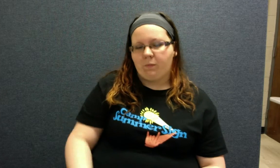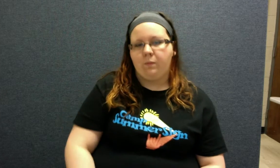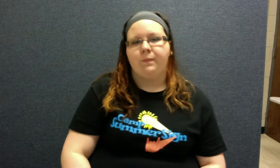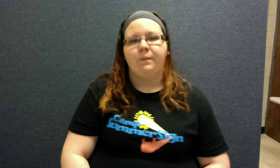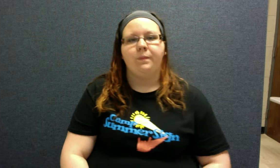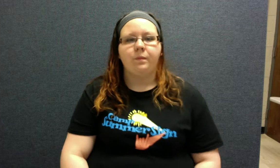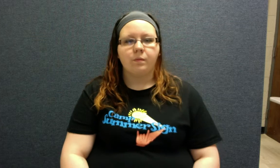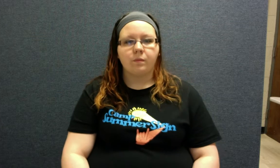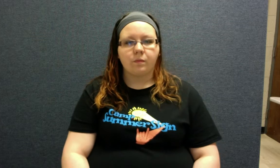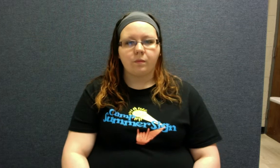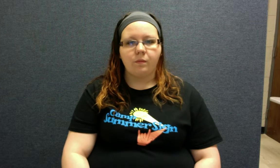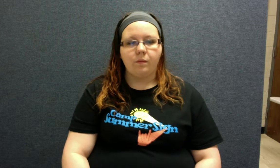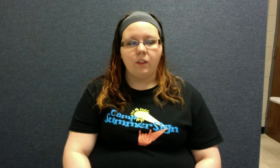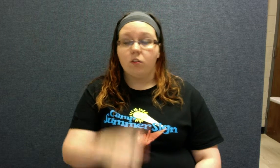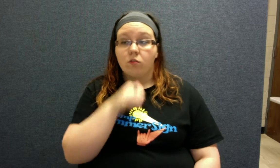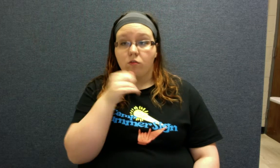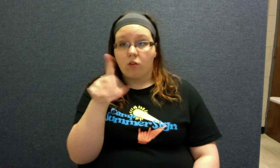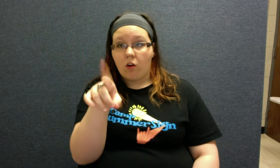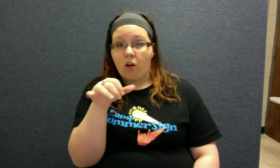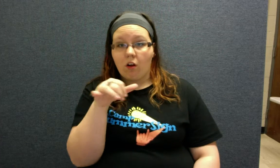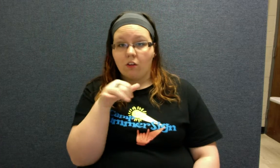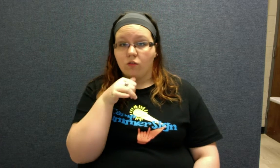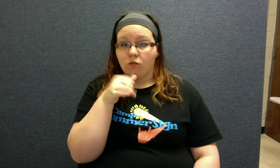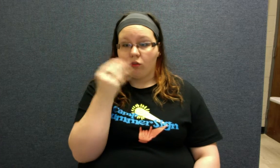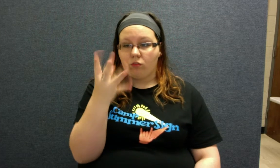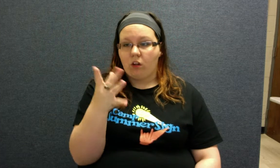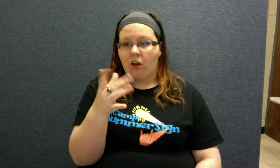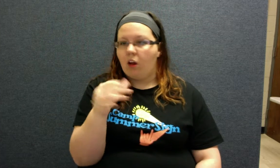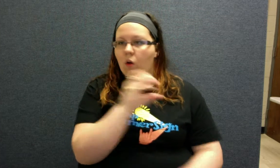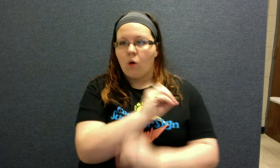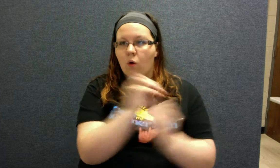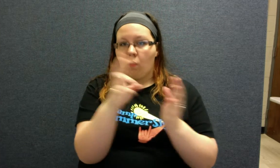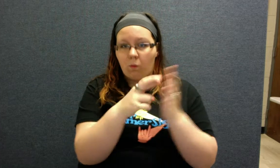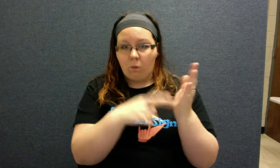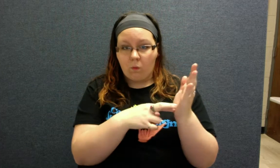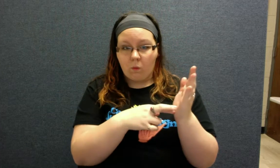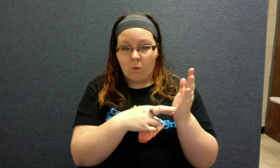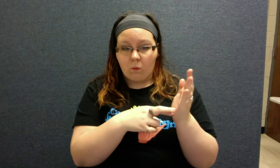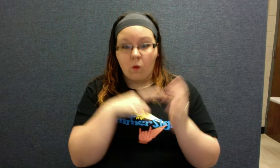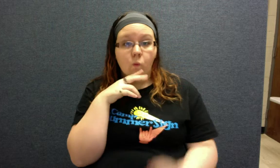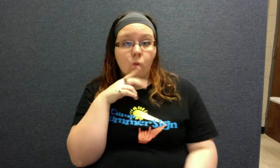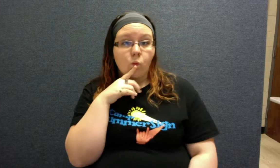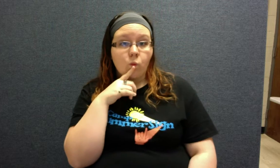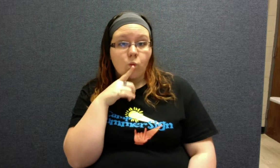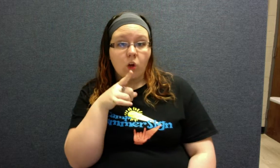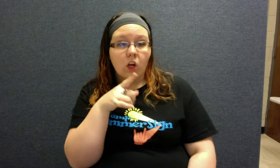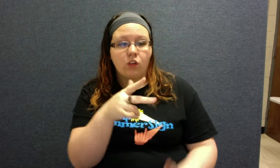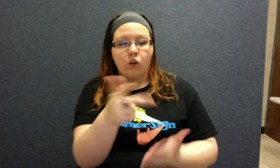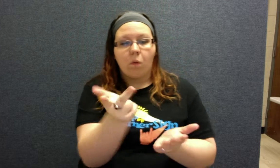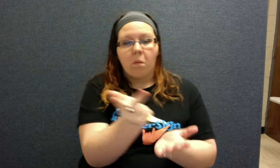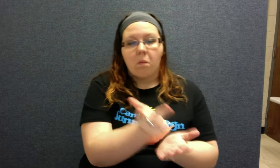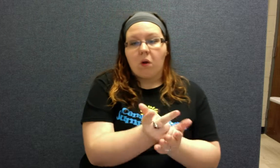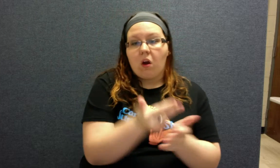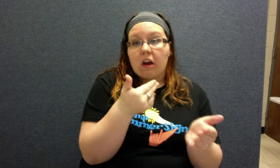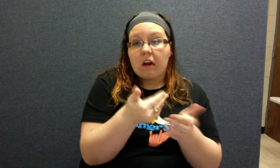For Don't Ask, Don't Tell, there were no rules. Real rules were you didn't park your car anywhere near a gay bar. If you wanted to go